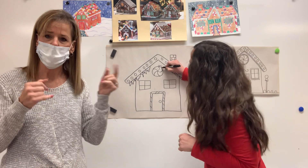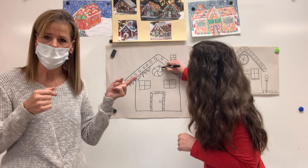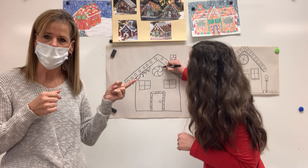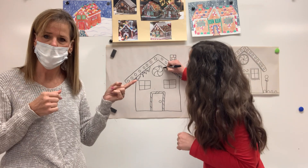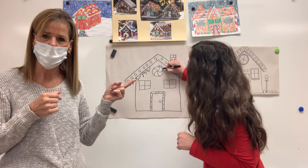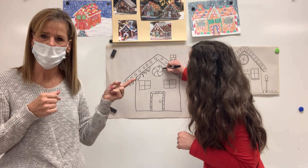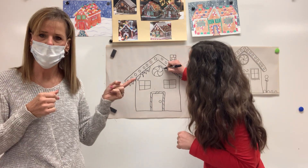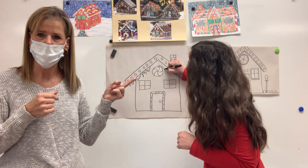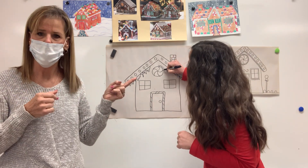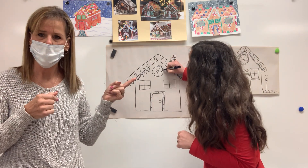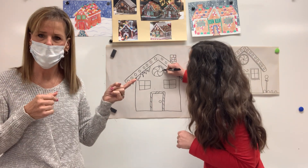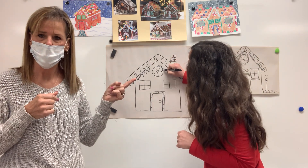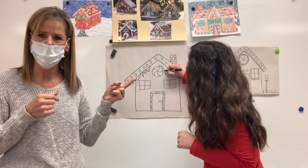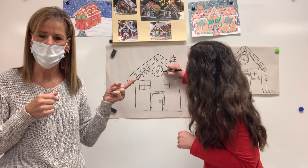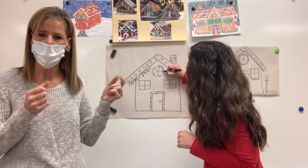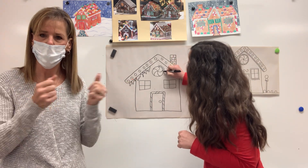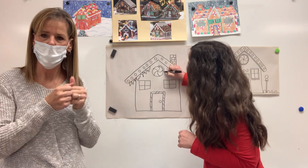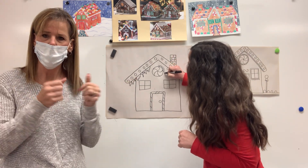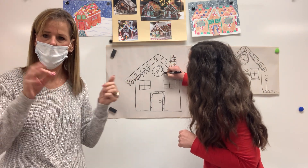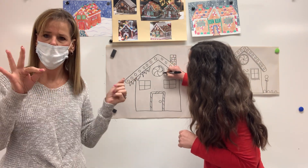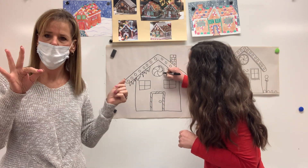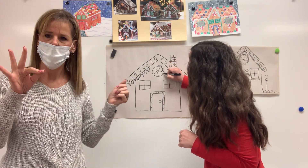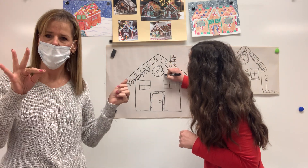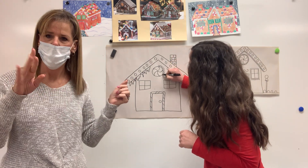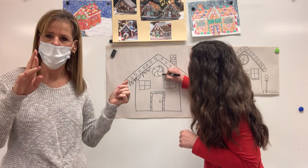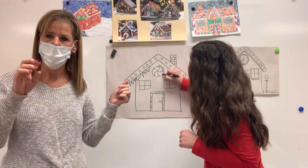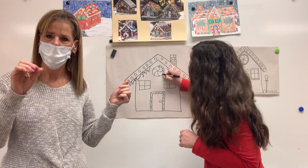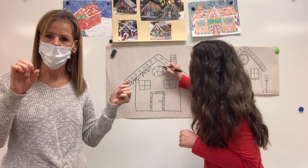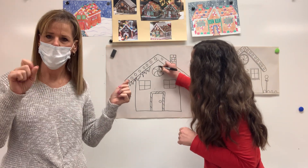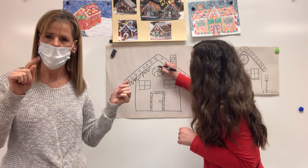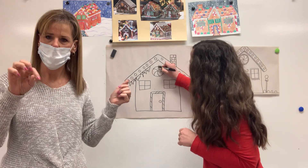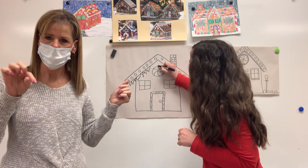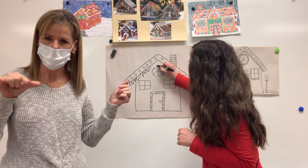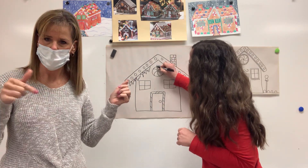the frosting. I could add a design all the way around my